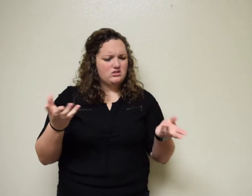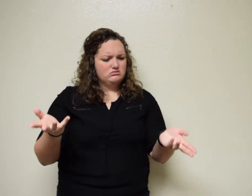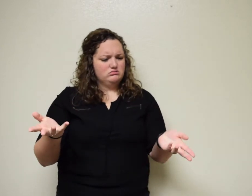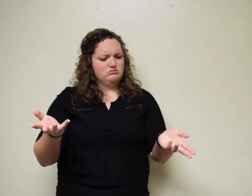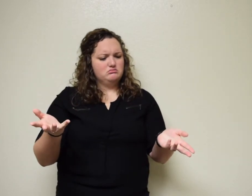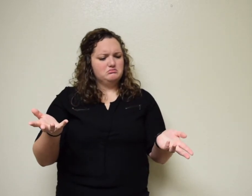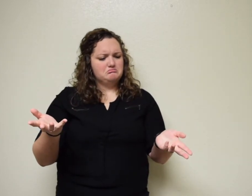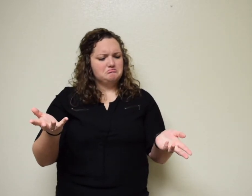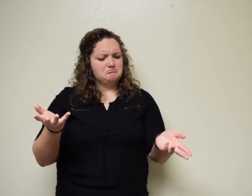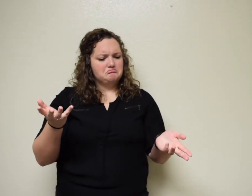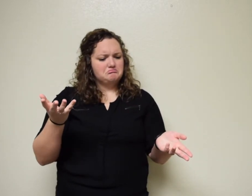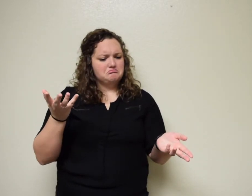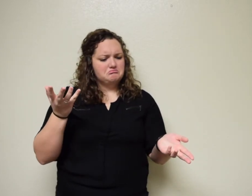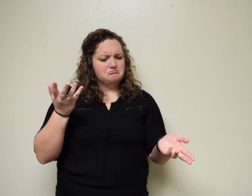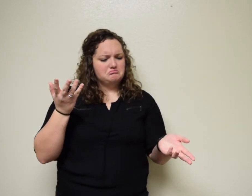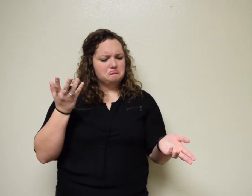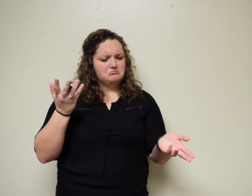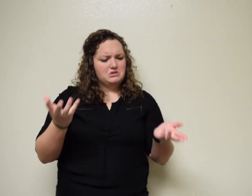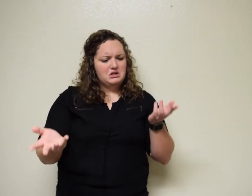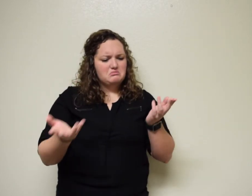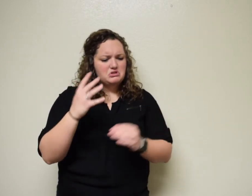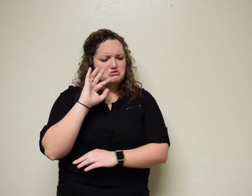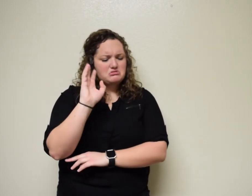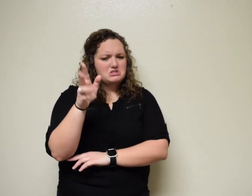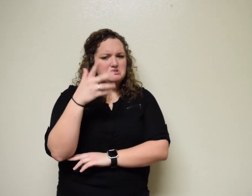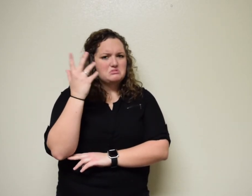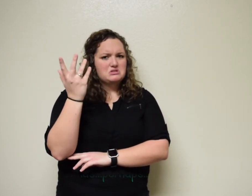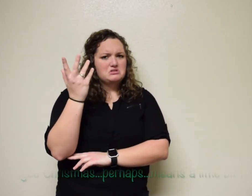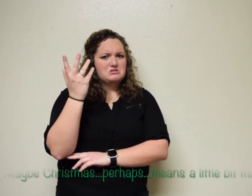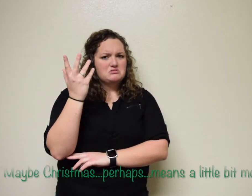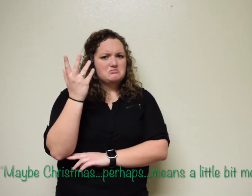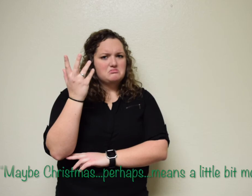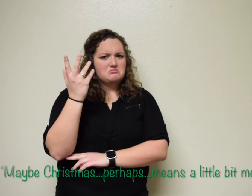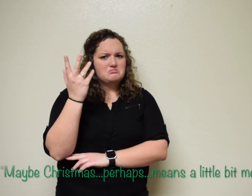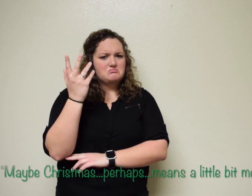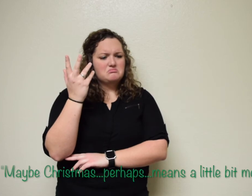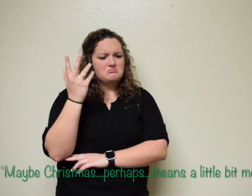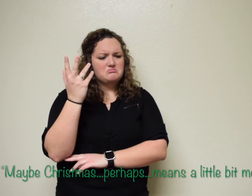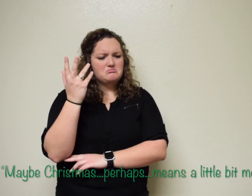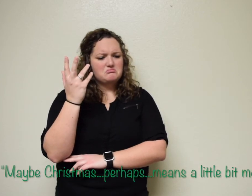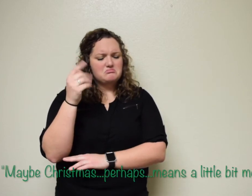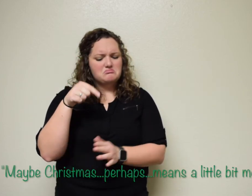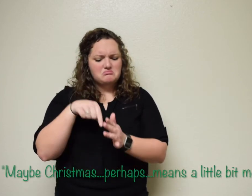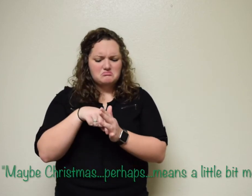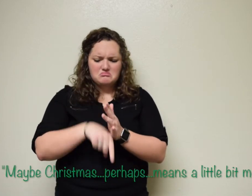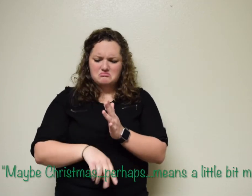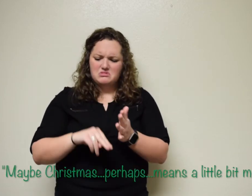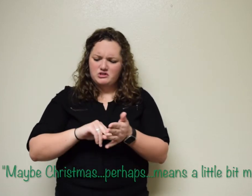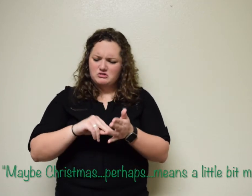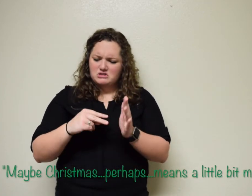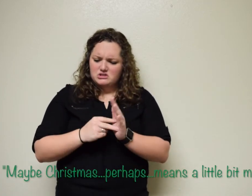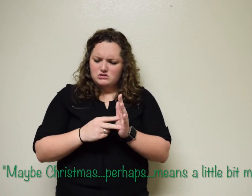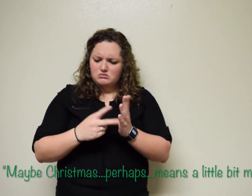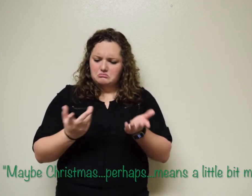maybe Christmas perhaps means a little bit